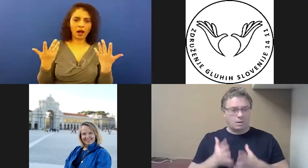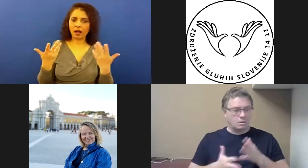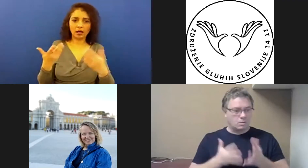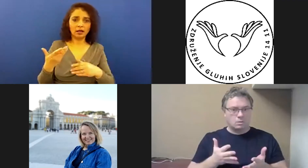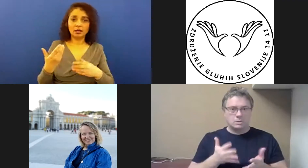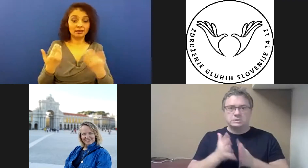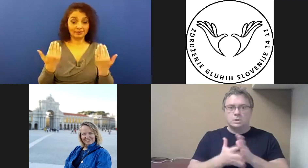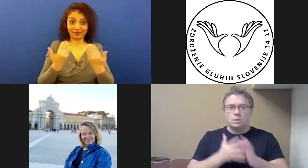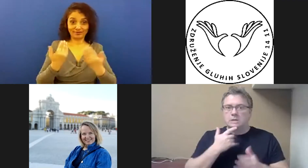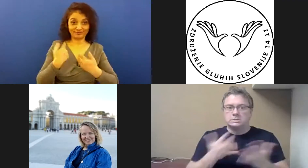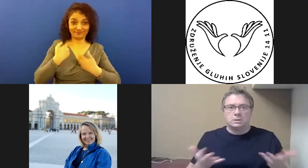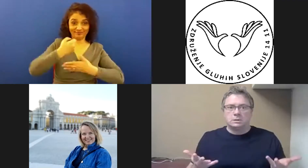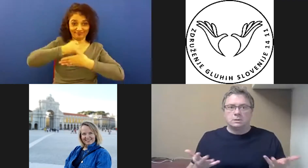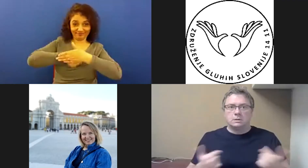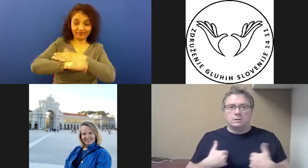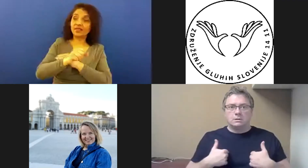I had the language from home.